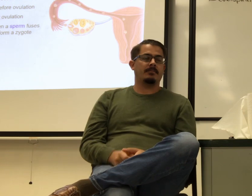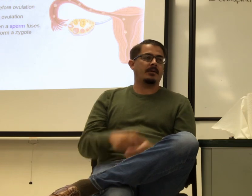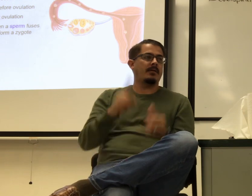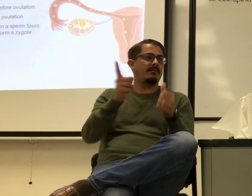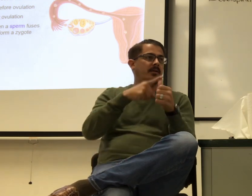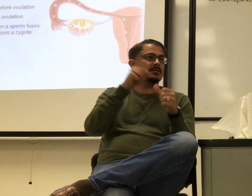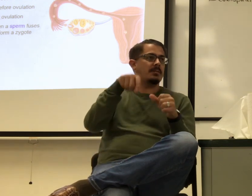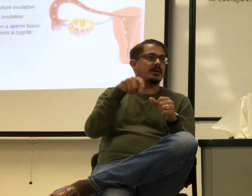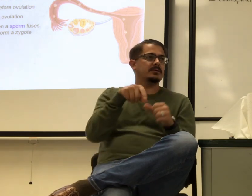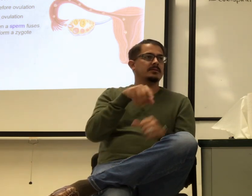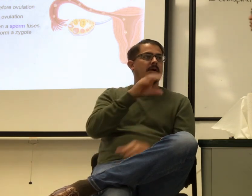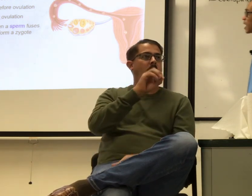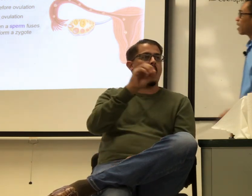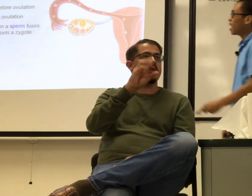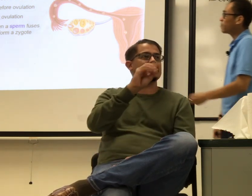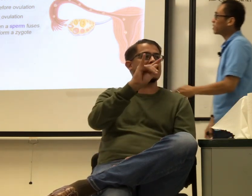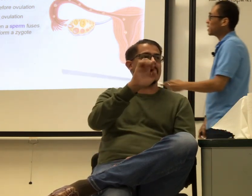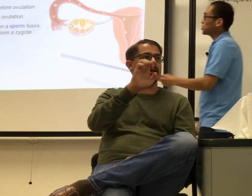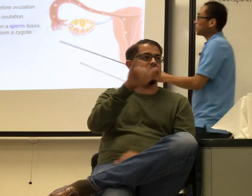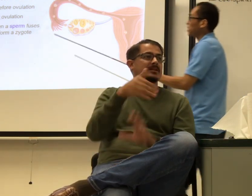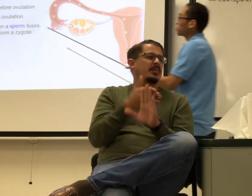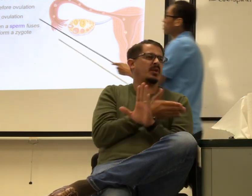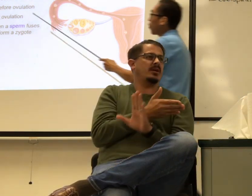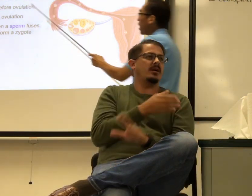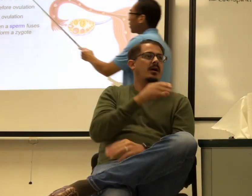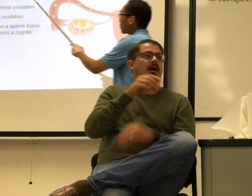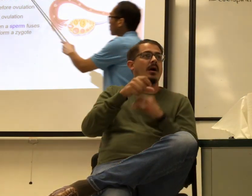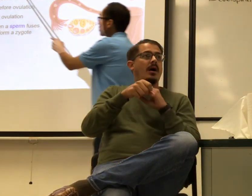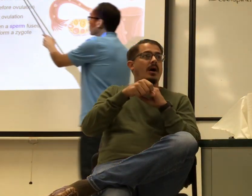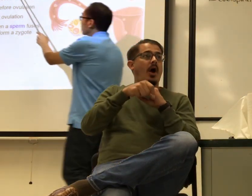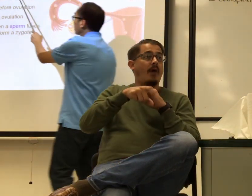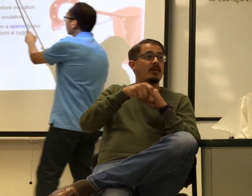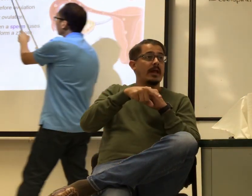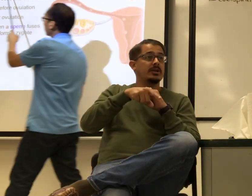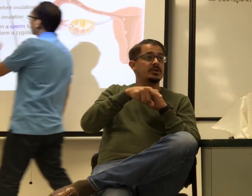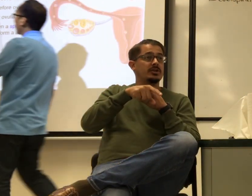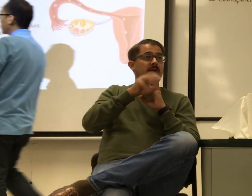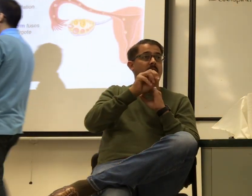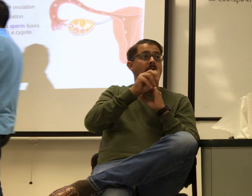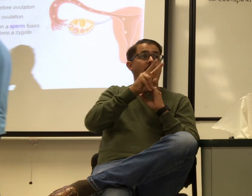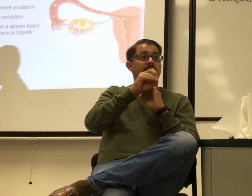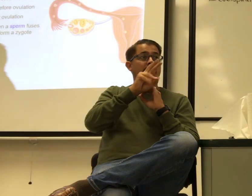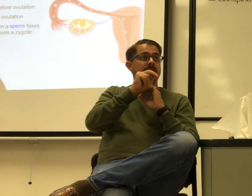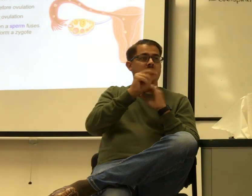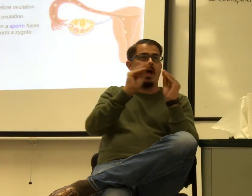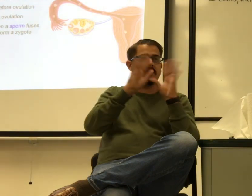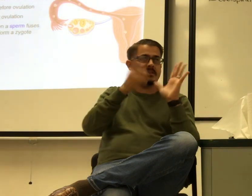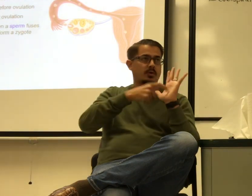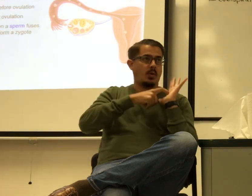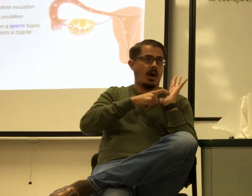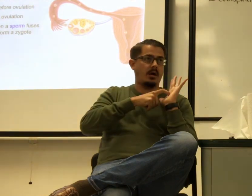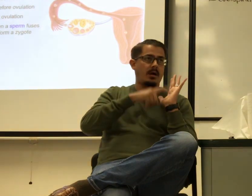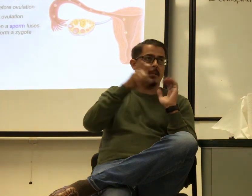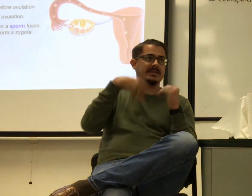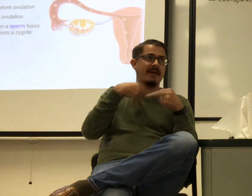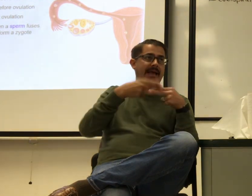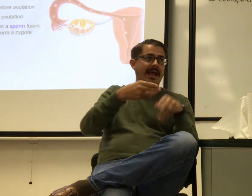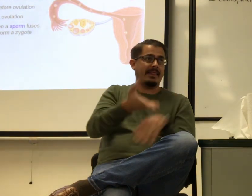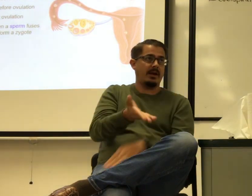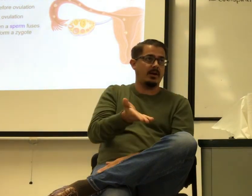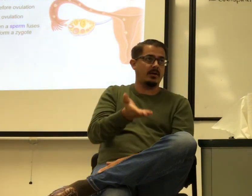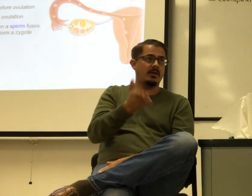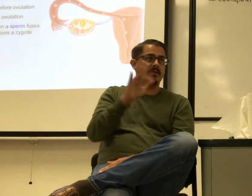That's basically what pre-fertilization is. Now, ovulation is required. Okay, that is typically